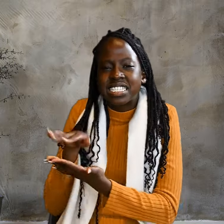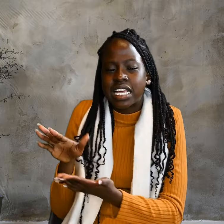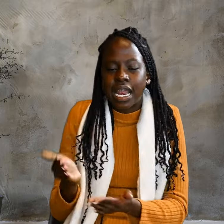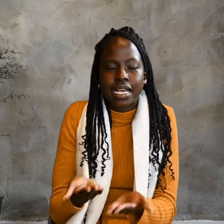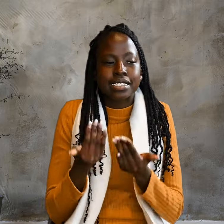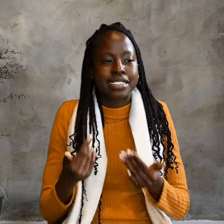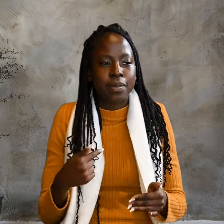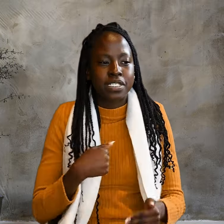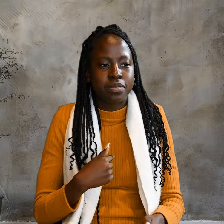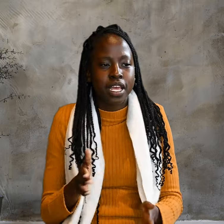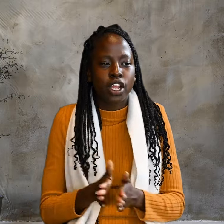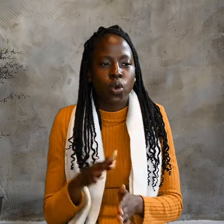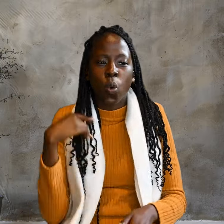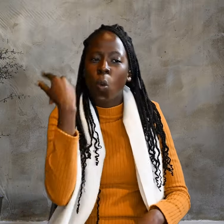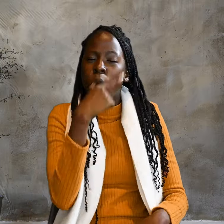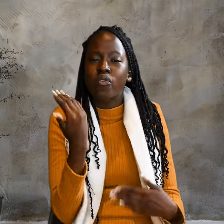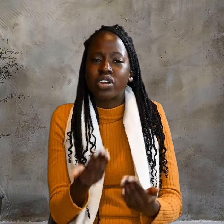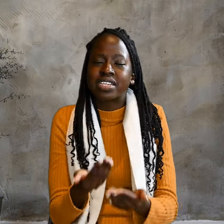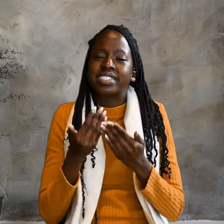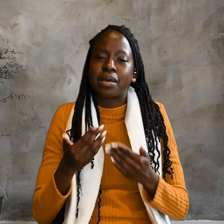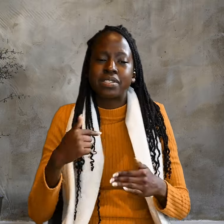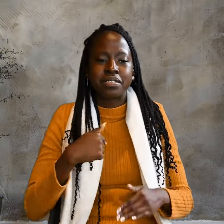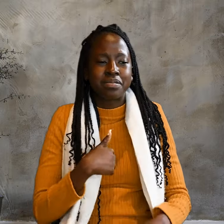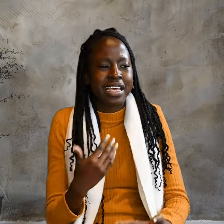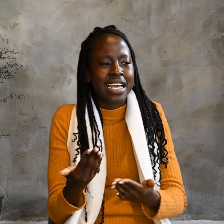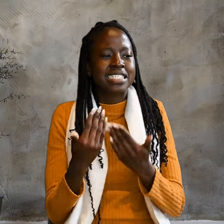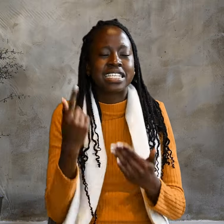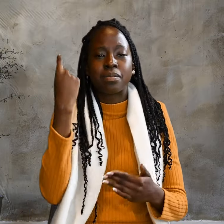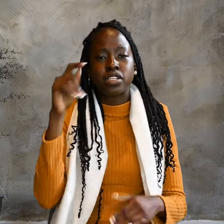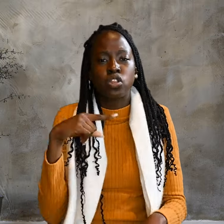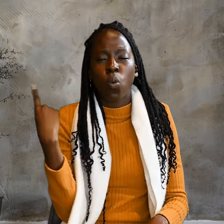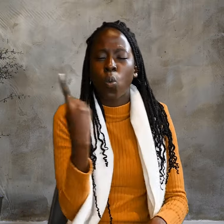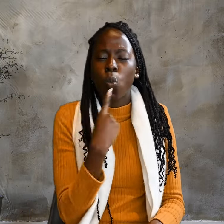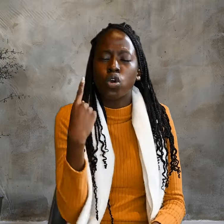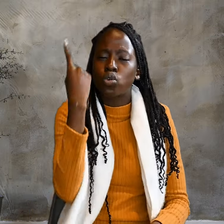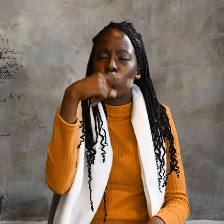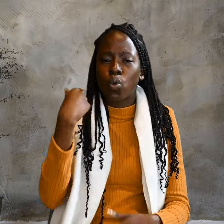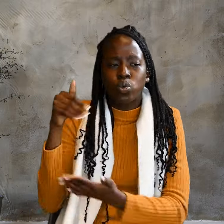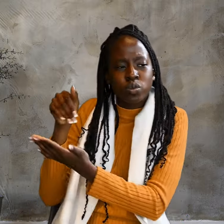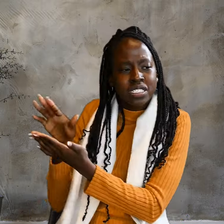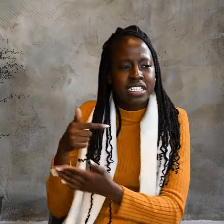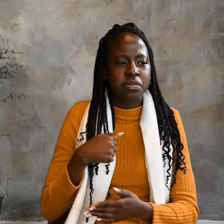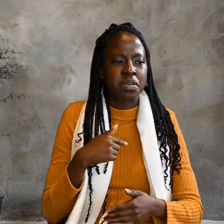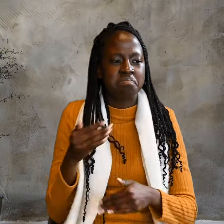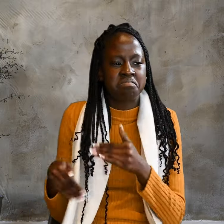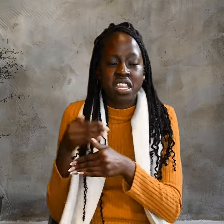and whoever accepts me accepts the one who sent me."